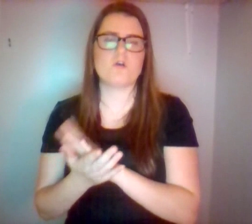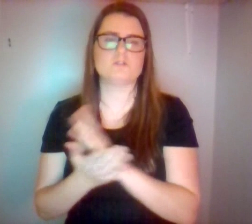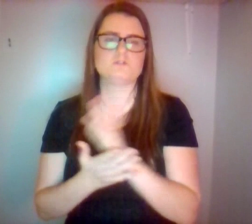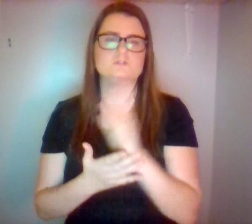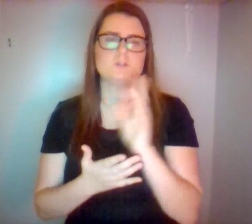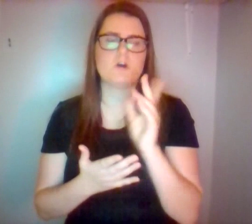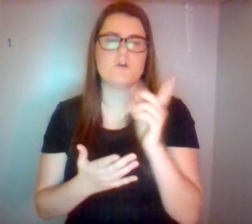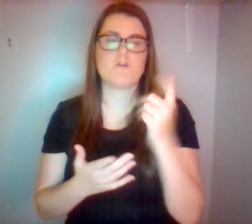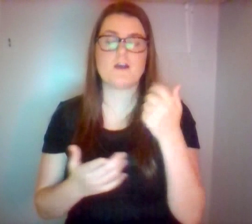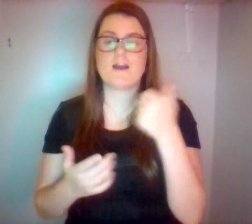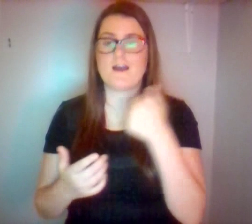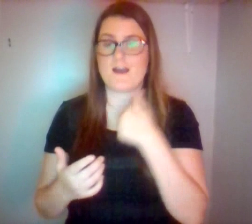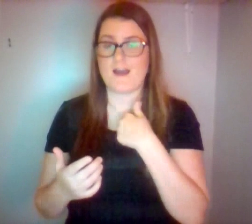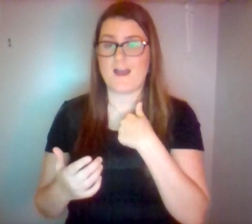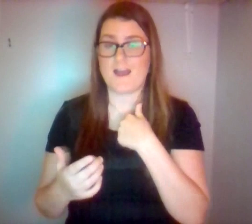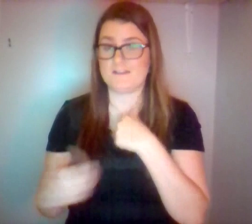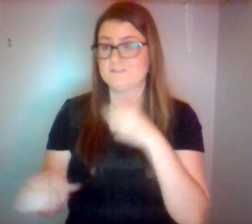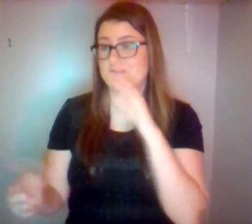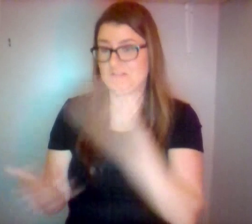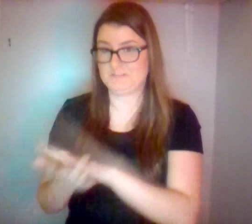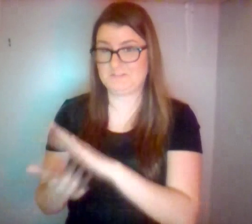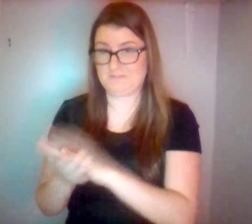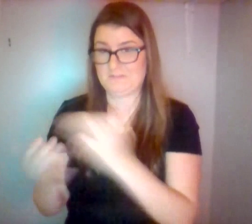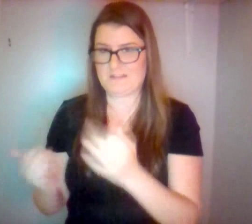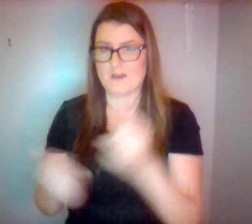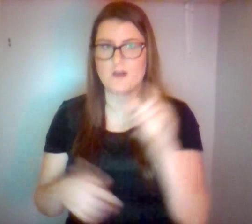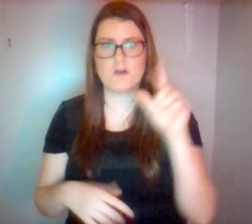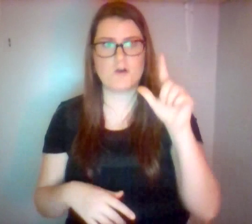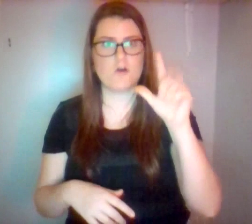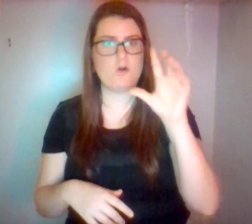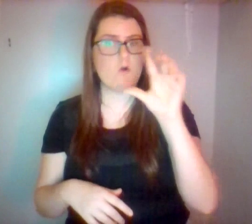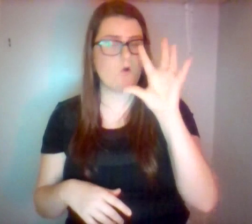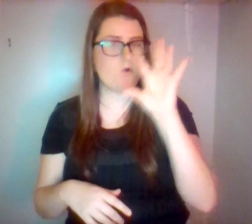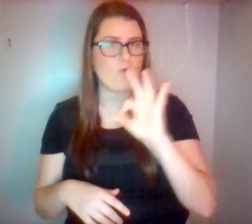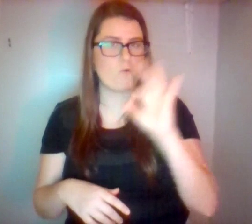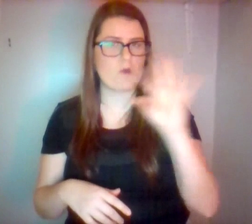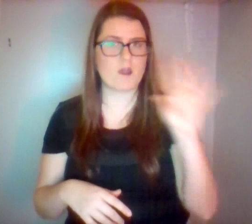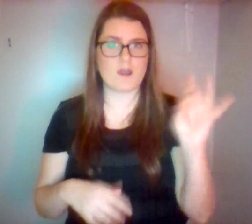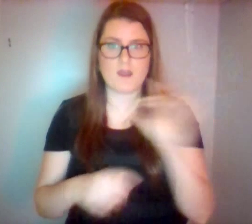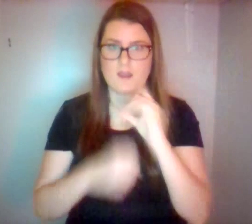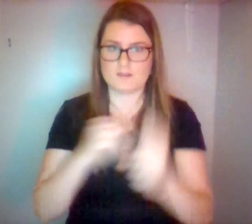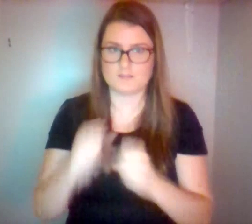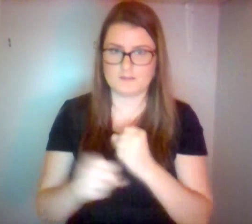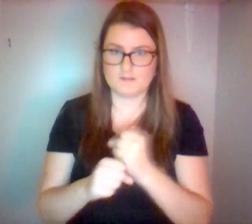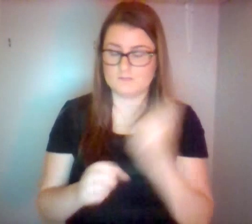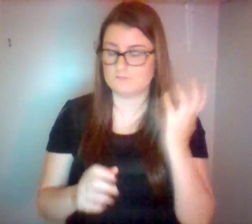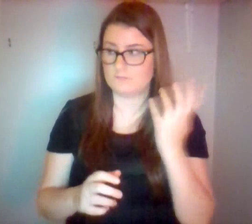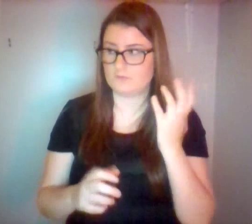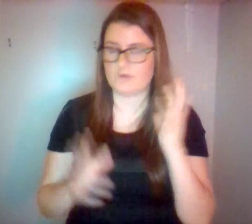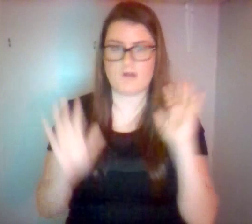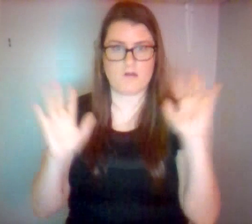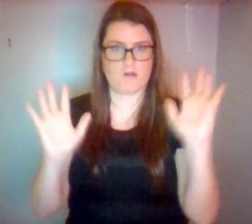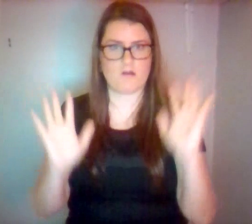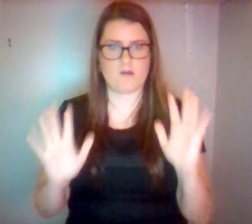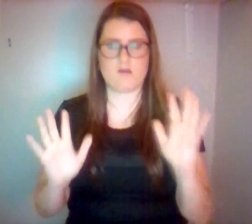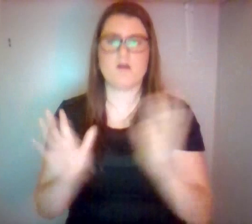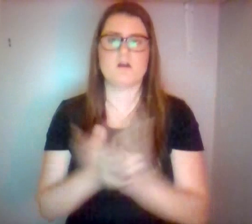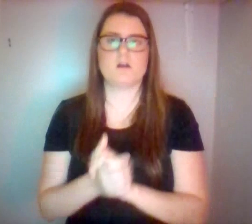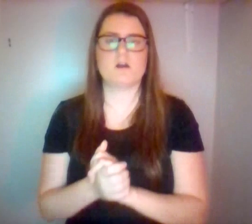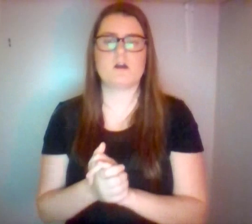And I haven't had a real job yet. Okay? And I've got a wife and I've got a kid now. And I need a job. I just want to be